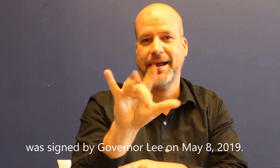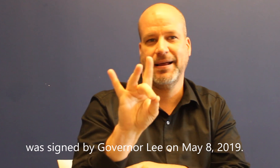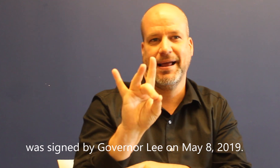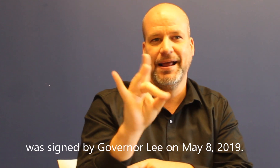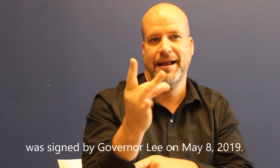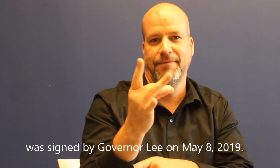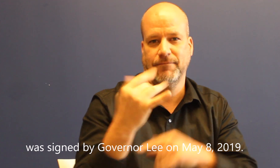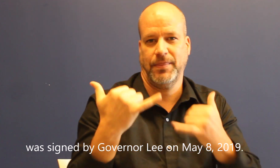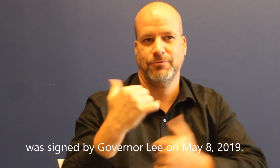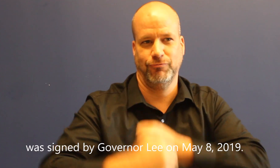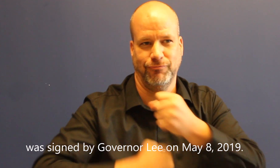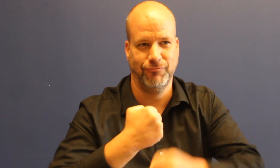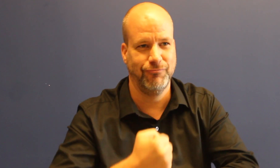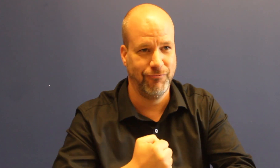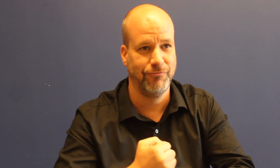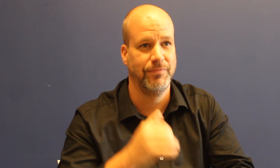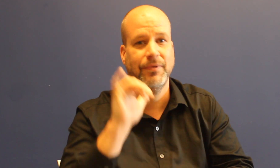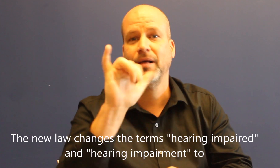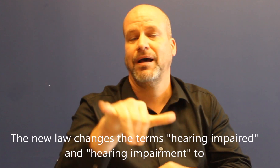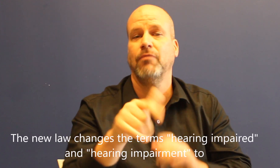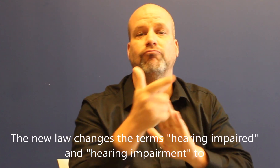on May 8, 2019.